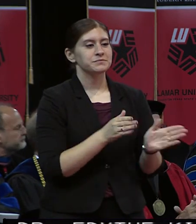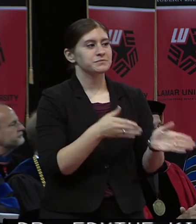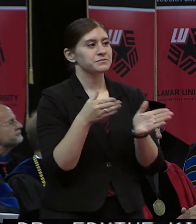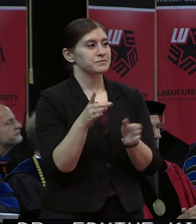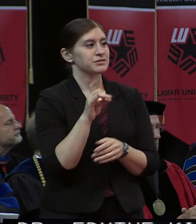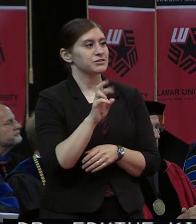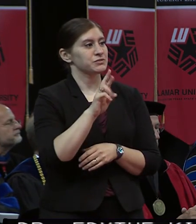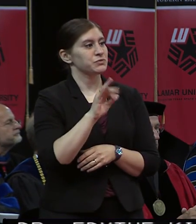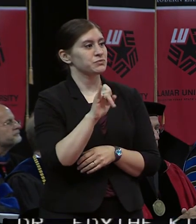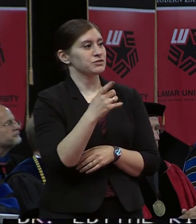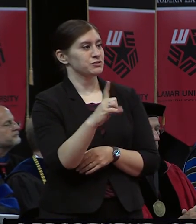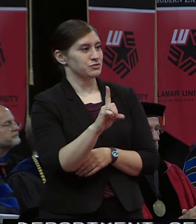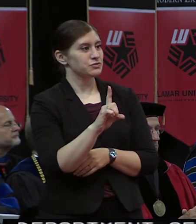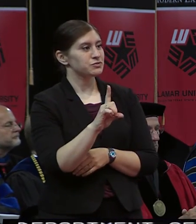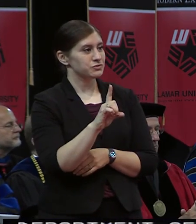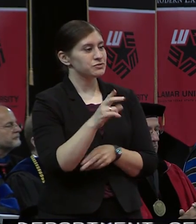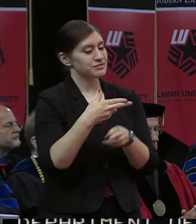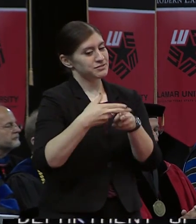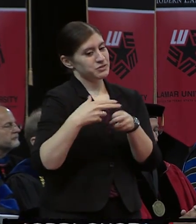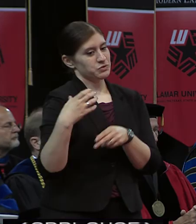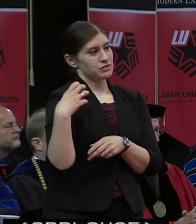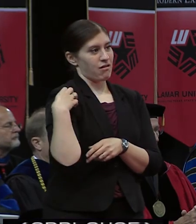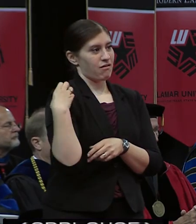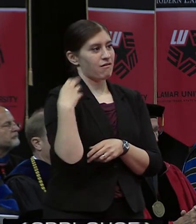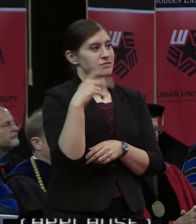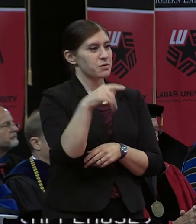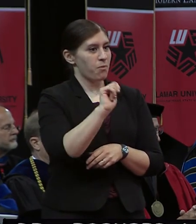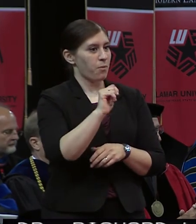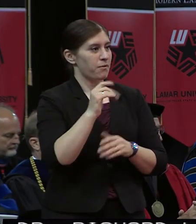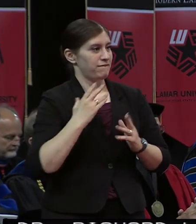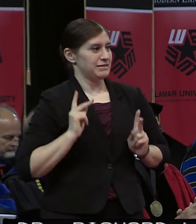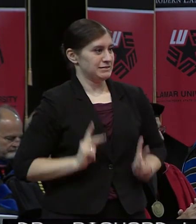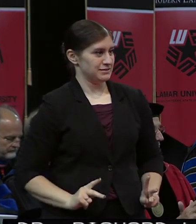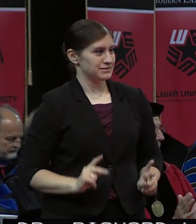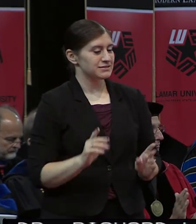Dr. Richard Lumpkin, Interim Chair, Department of Physics.